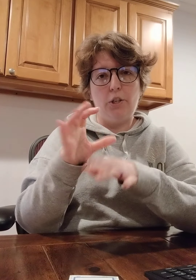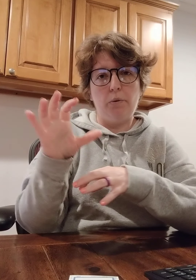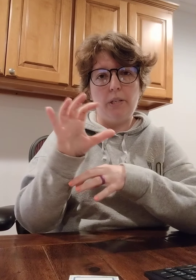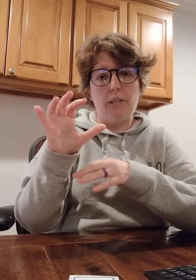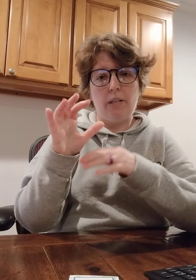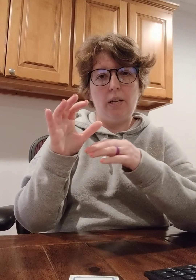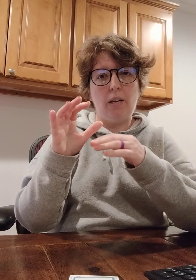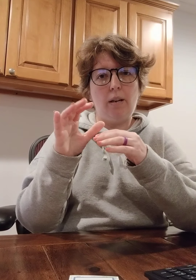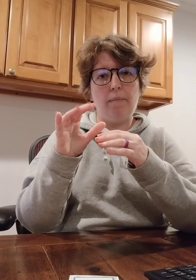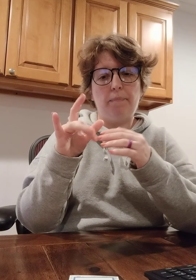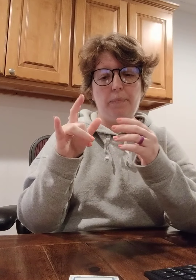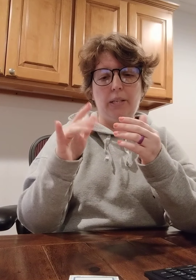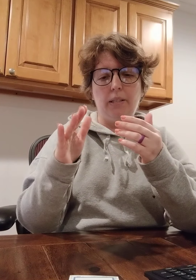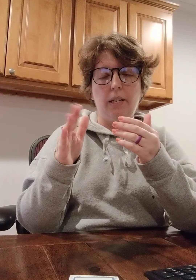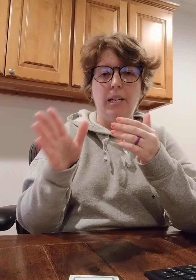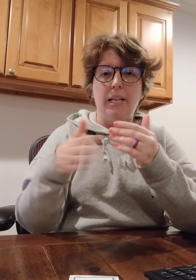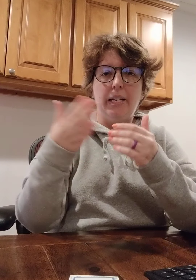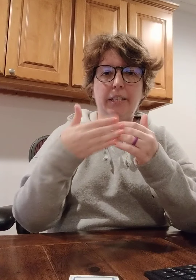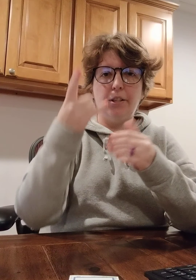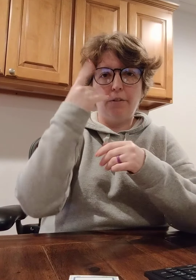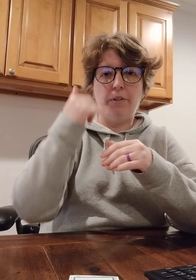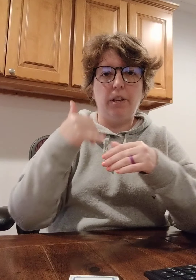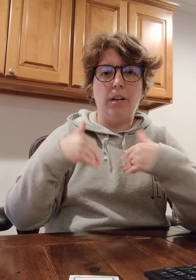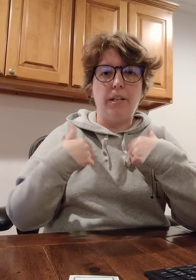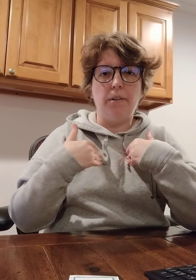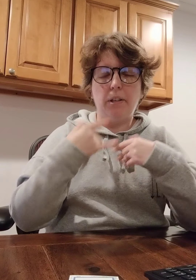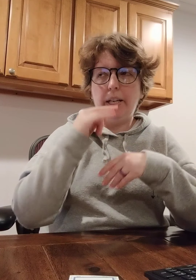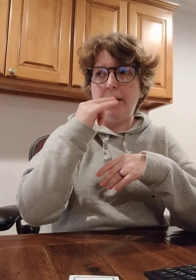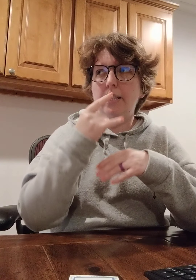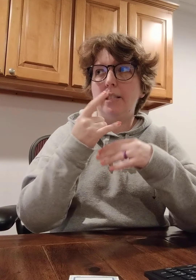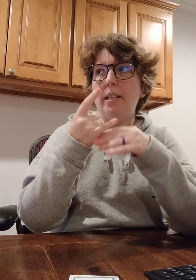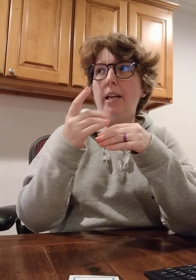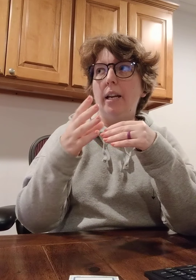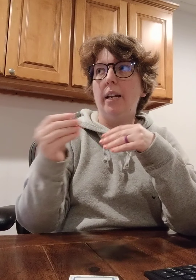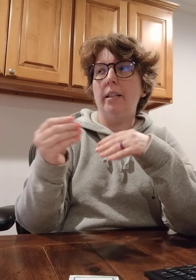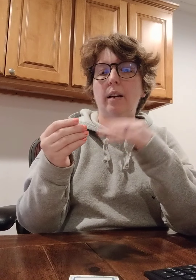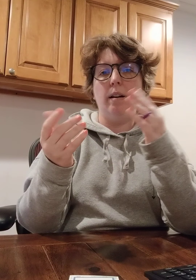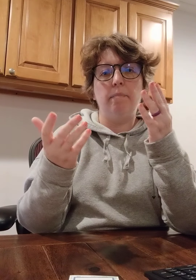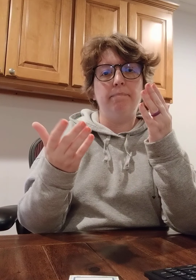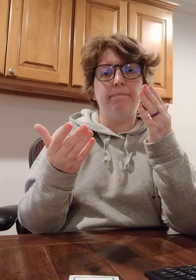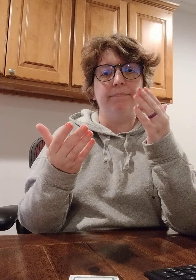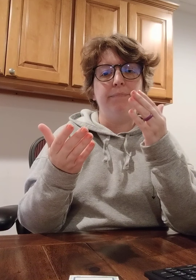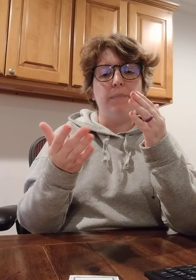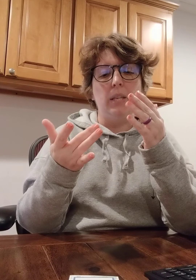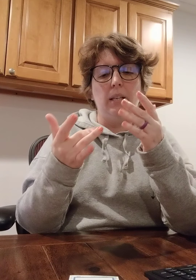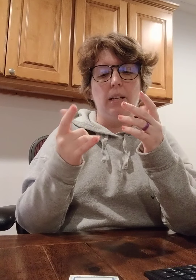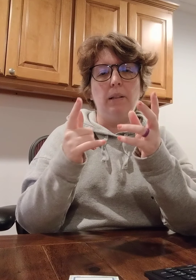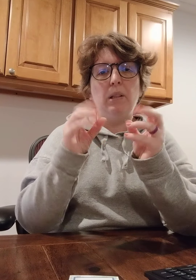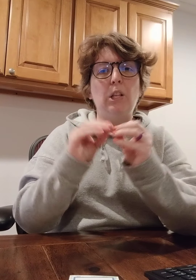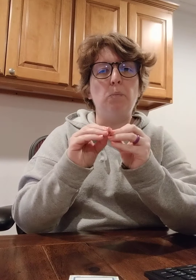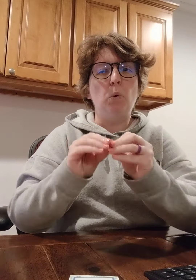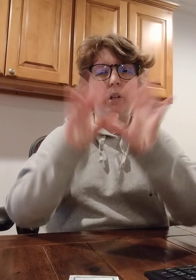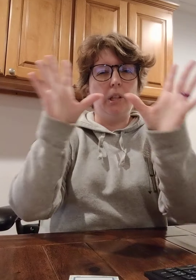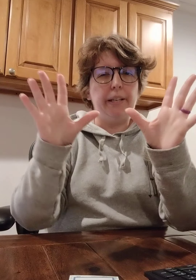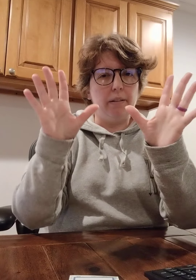do it that's easier for the younger kids and a little more clear,